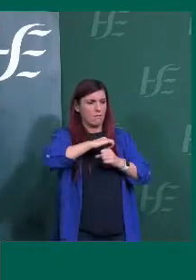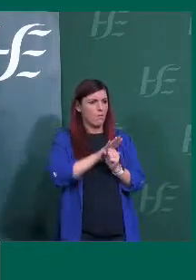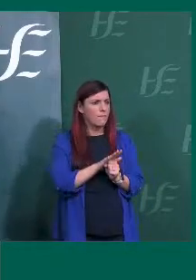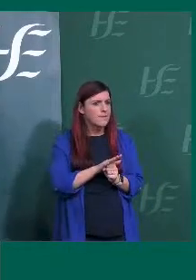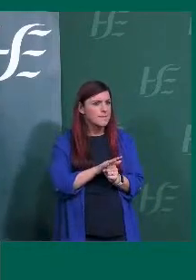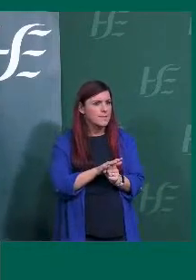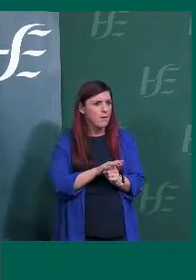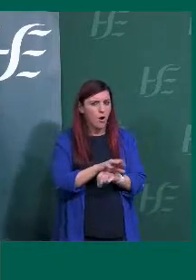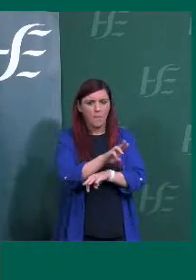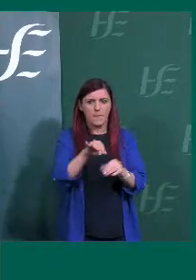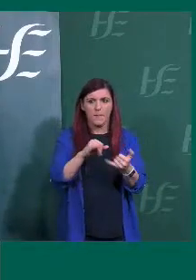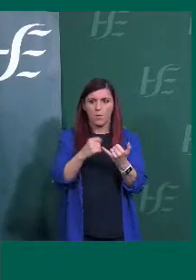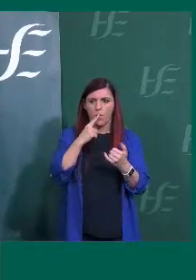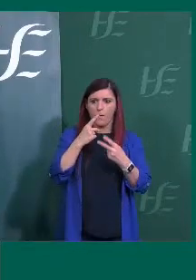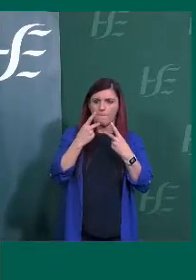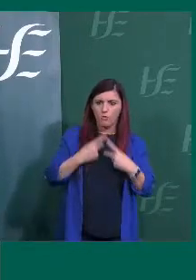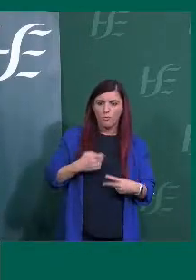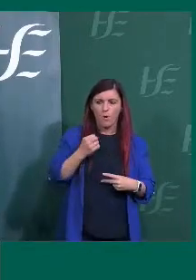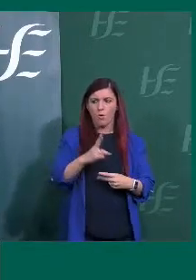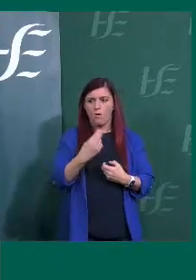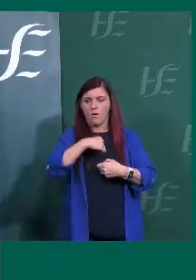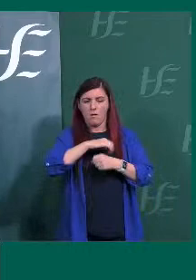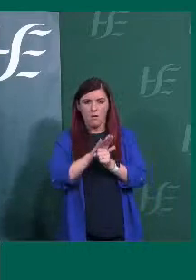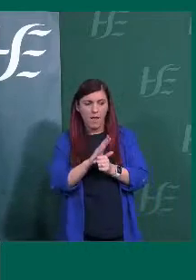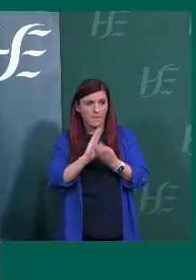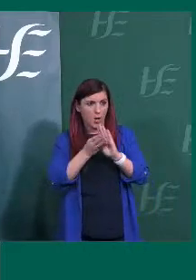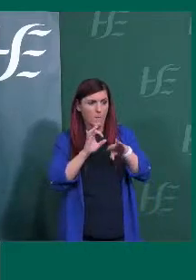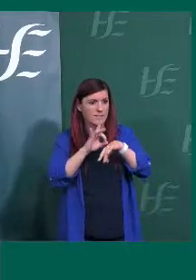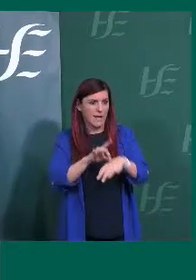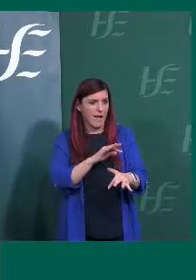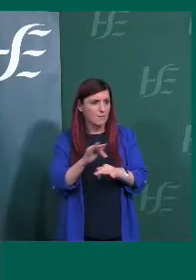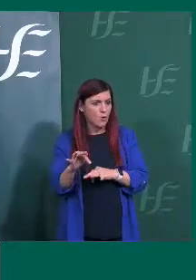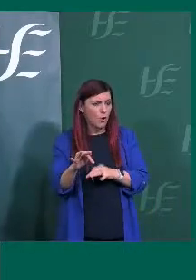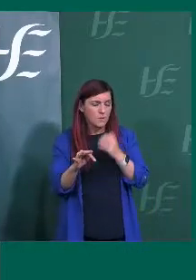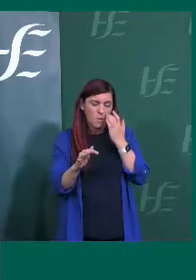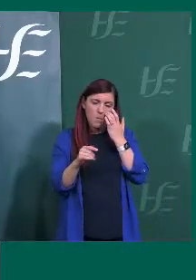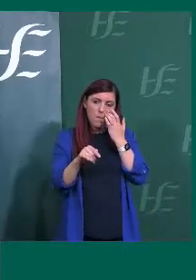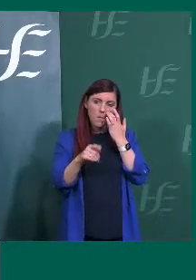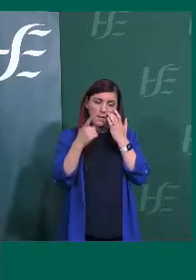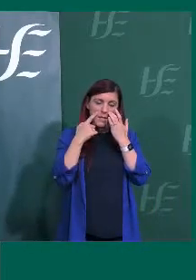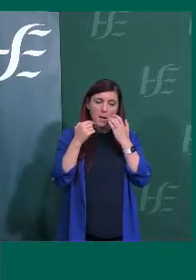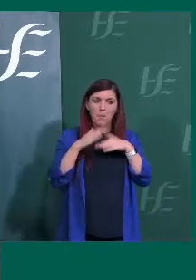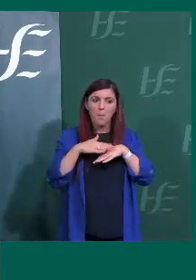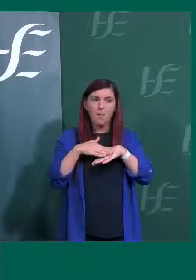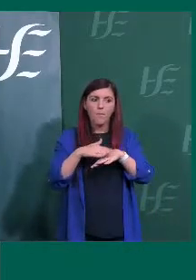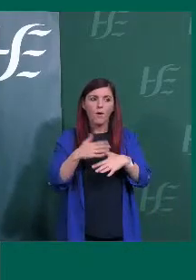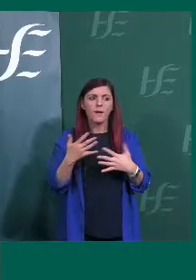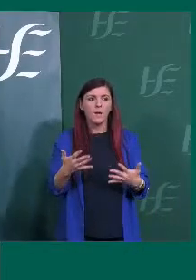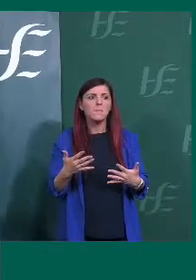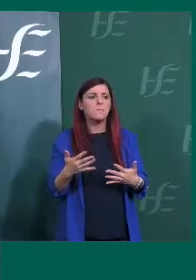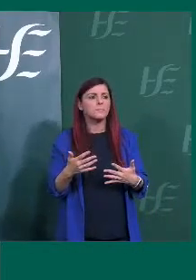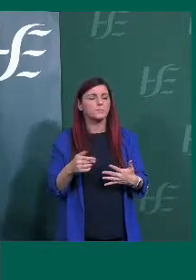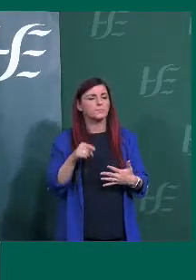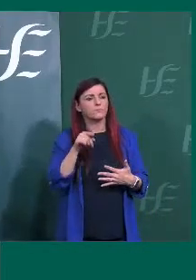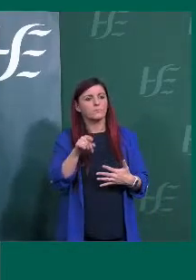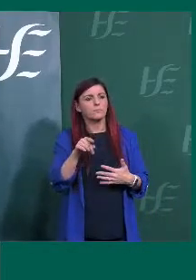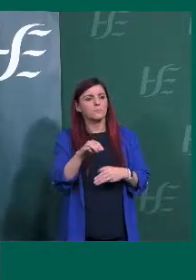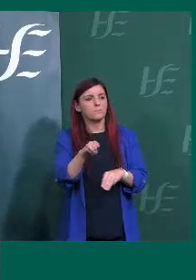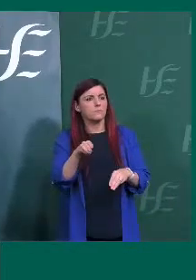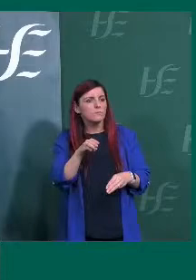to acquire the virus, become infected and become sick. And we see a growing number of those proportion